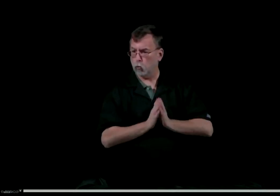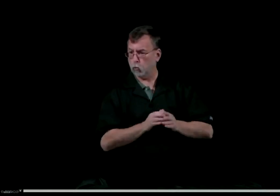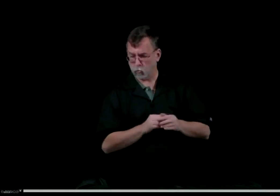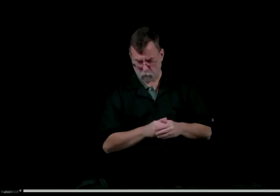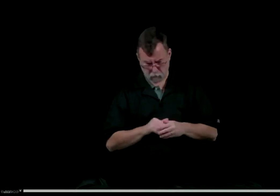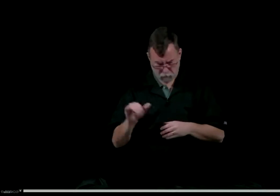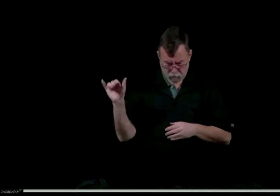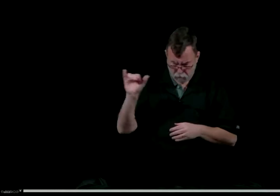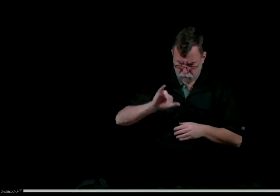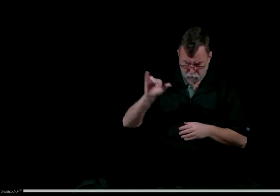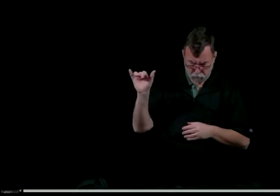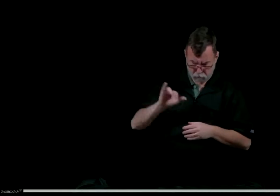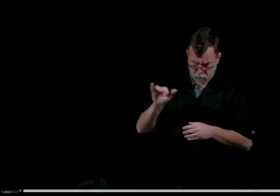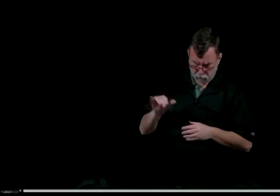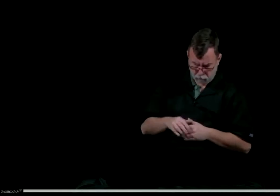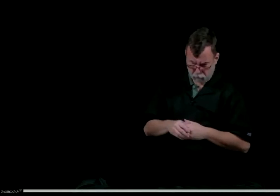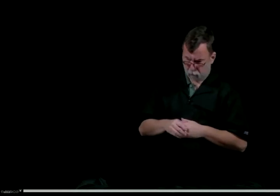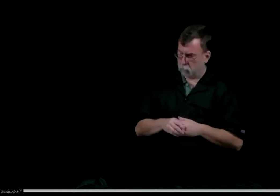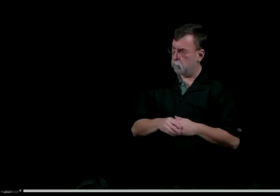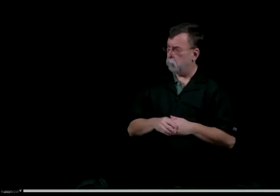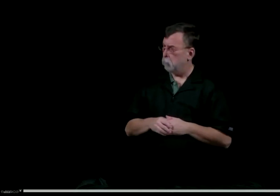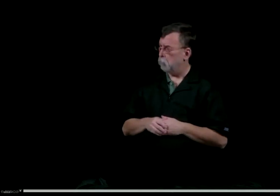Like when you say the Lord's Prayer, that glorifies God.